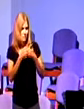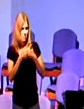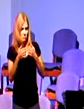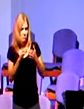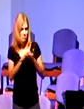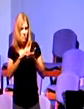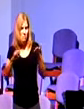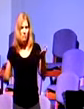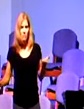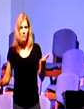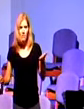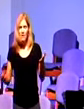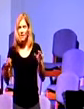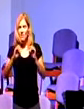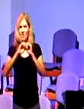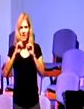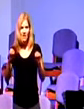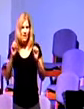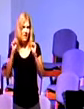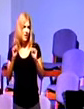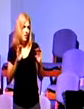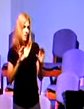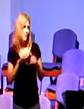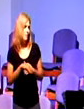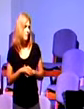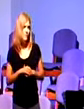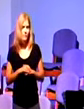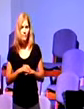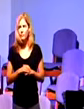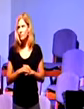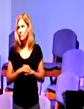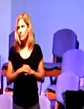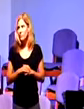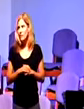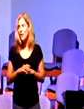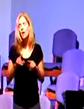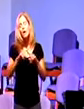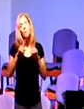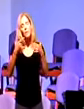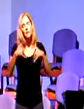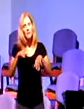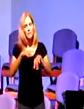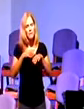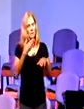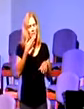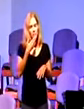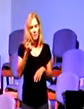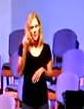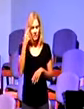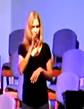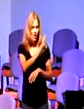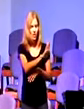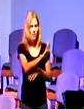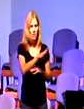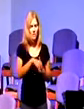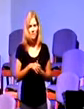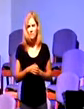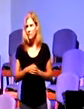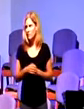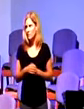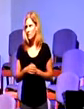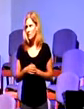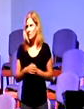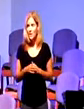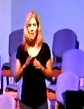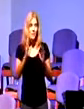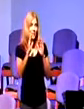me, and there was nothing I could do about it. But at the same time, I knew that that was the best that I could do for her. So I